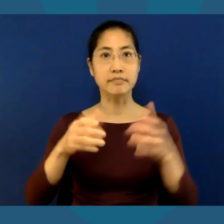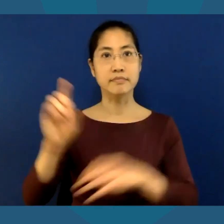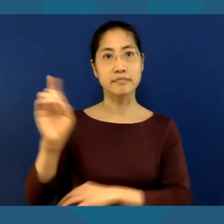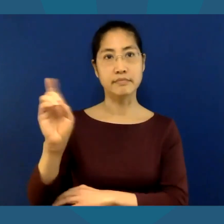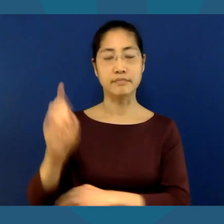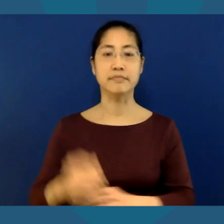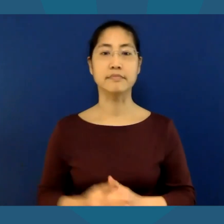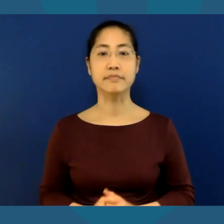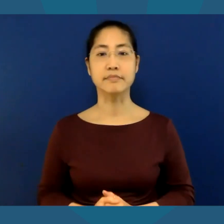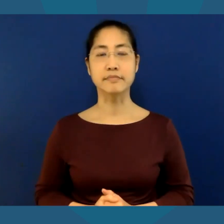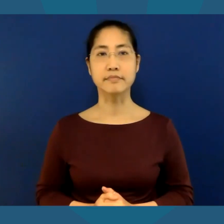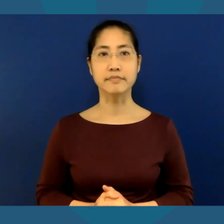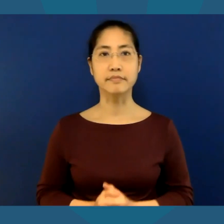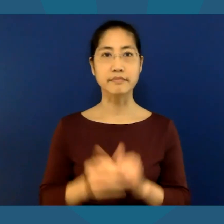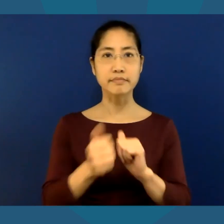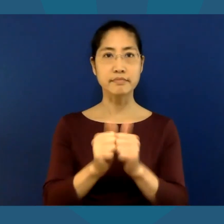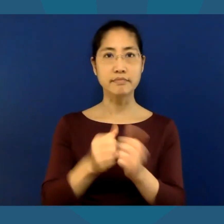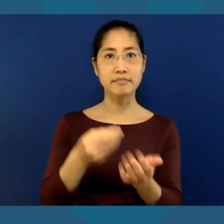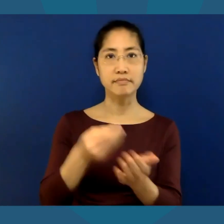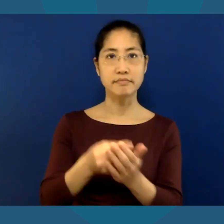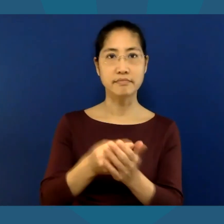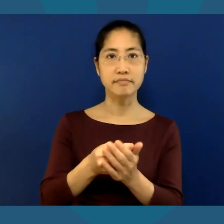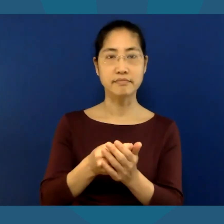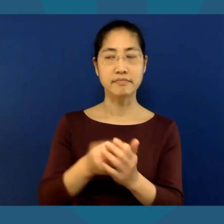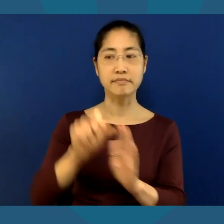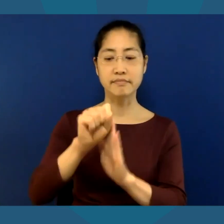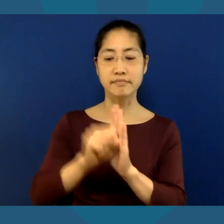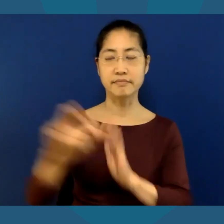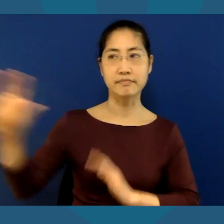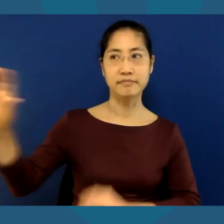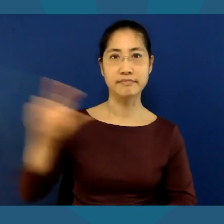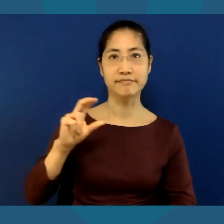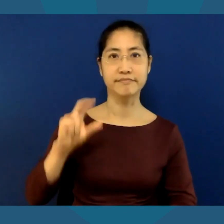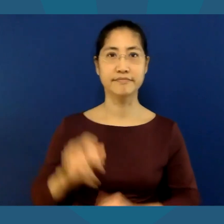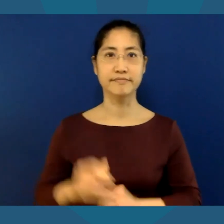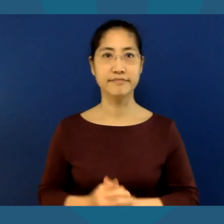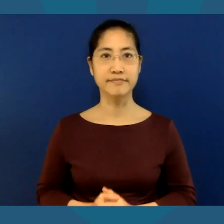Party, Democratic. Campaign funding, participating.